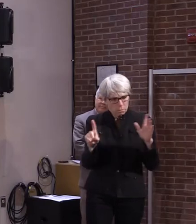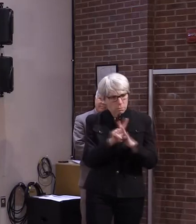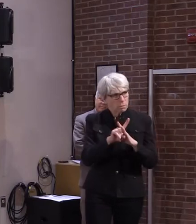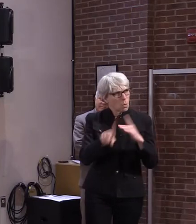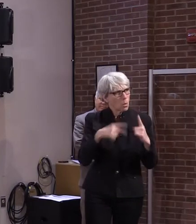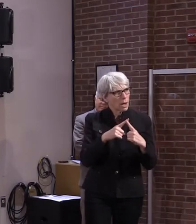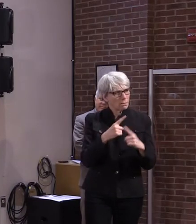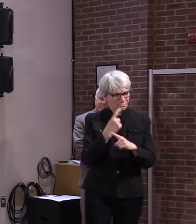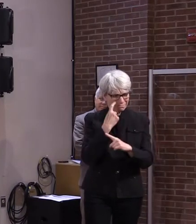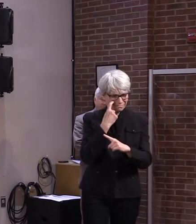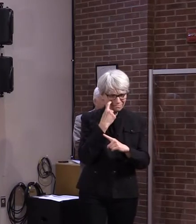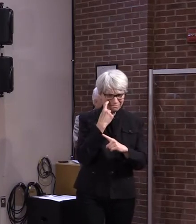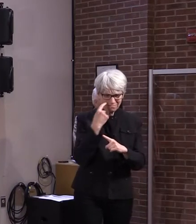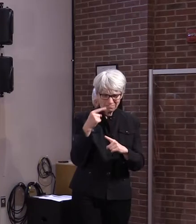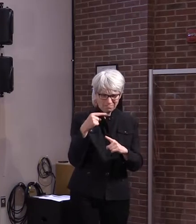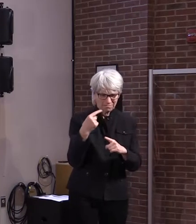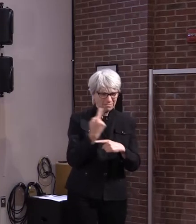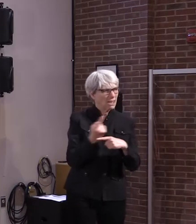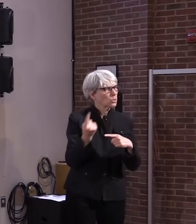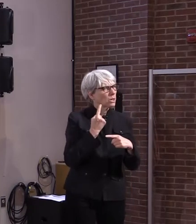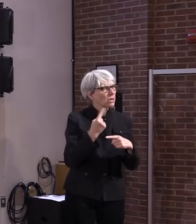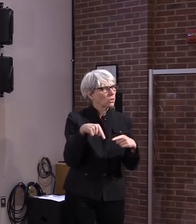Fairly recently, in the last week.